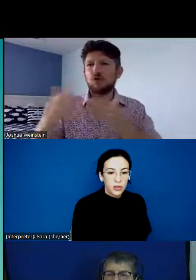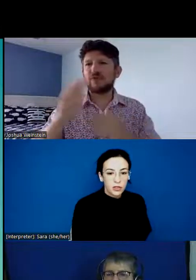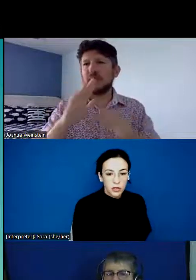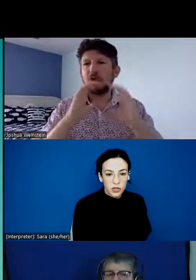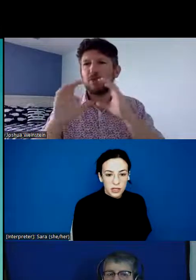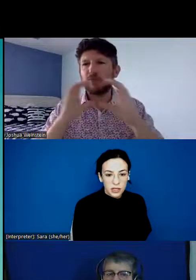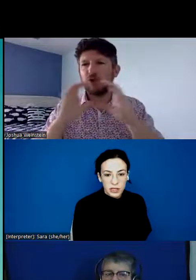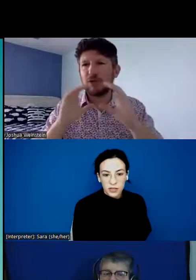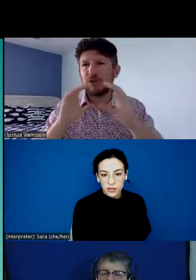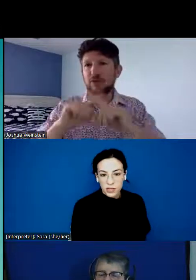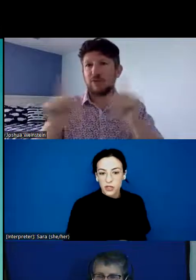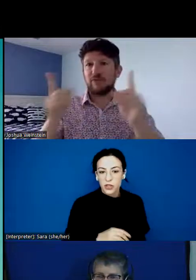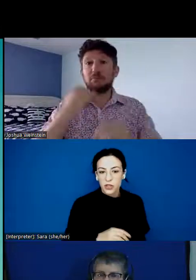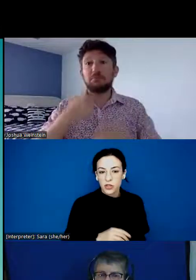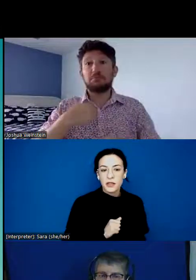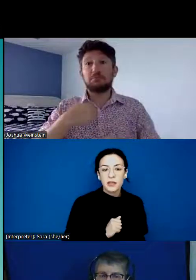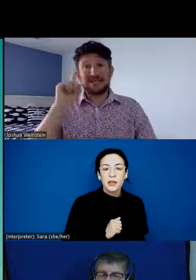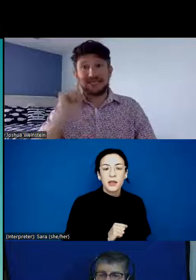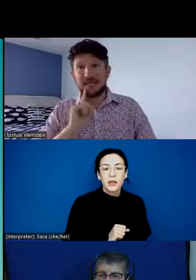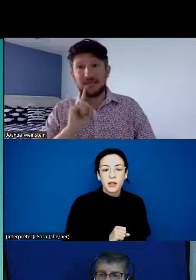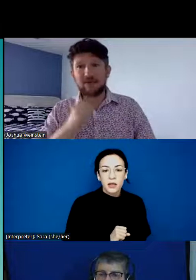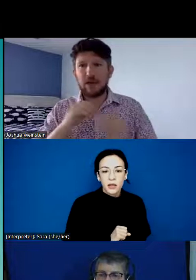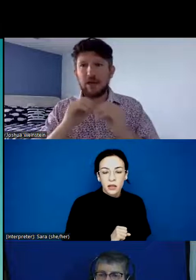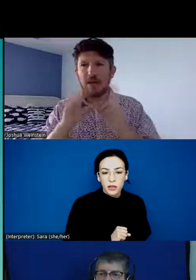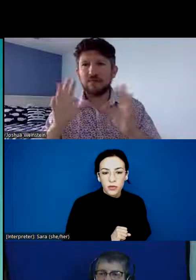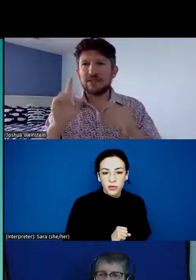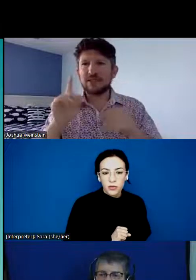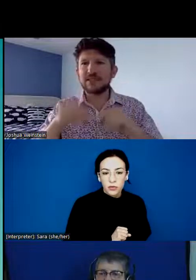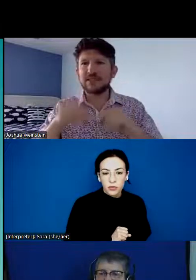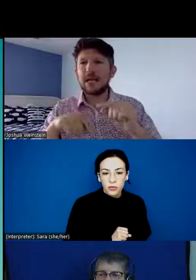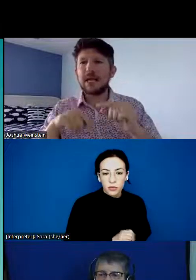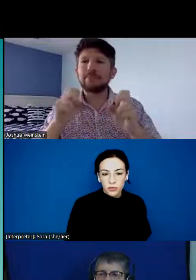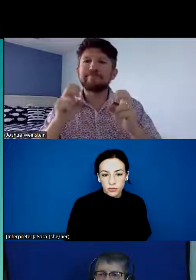collaborating with others to address the needs of these students.